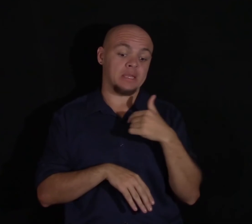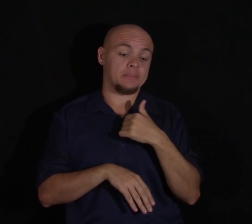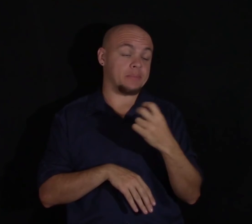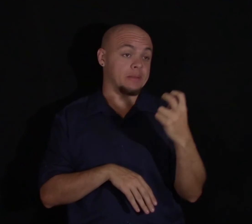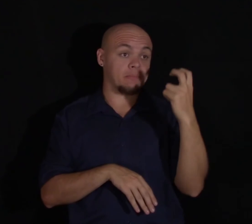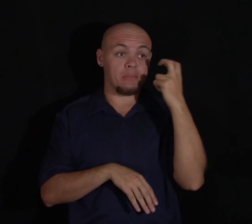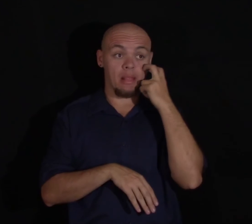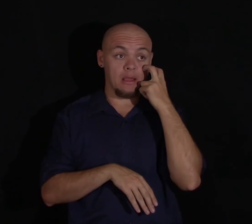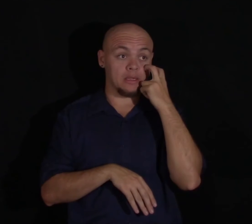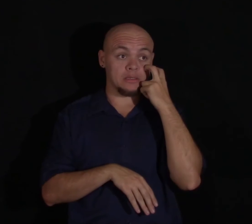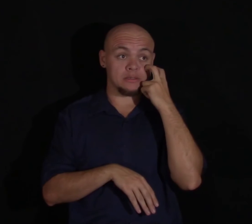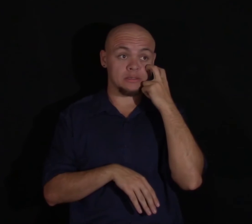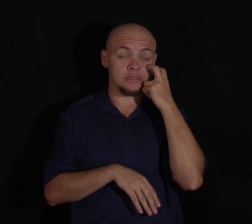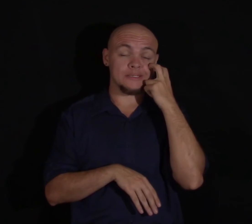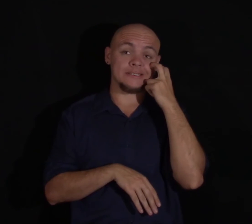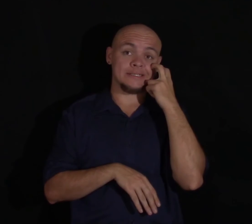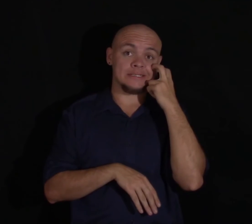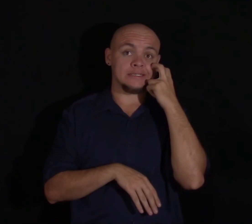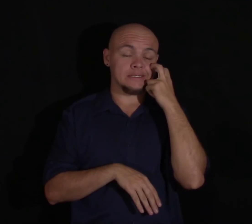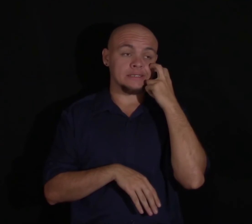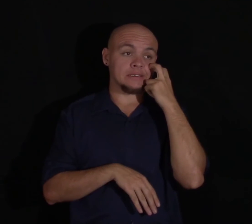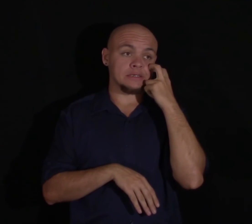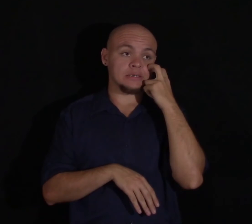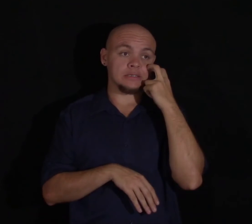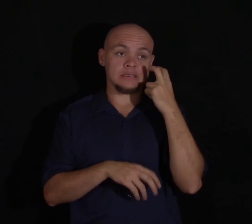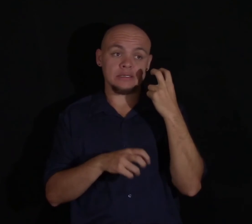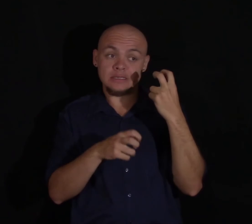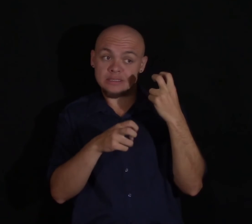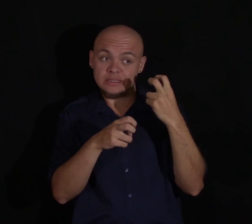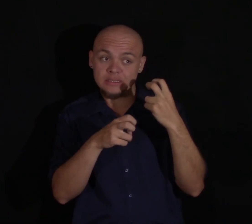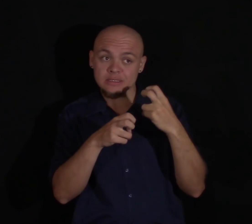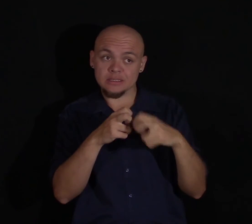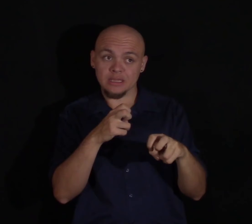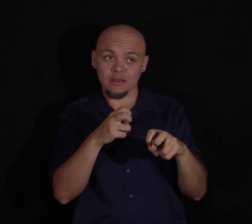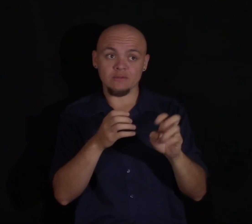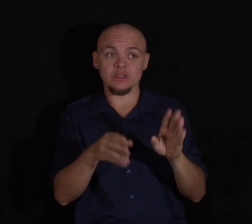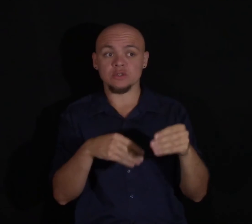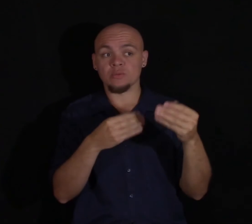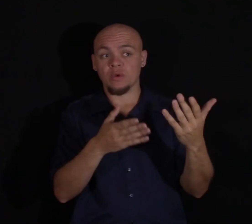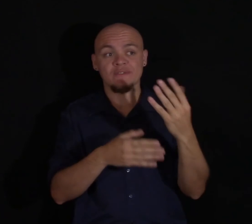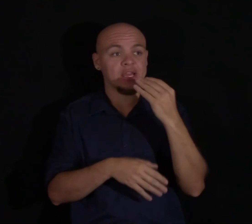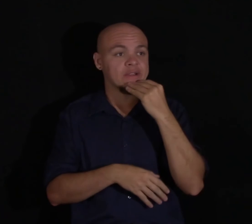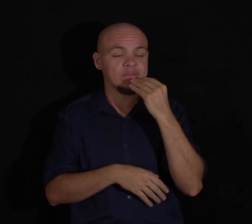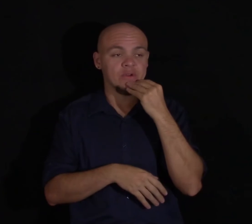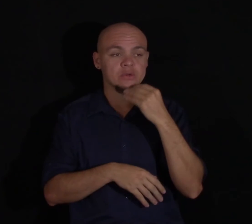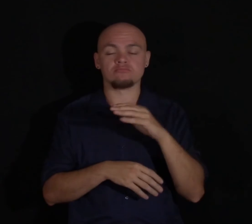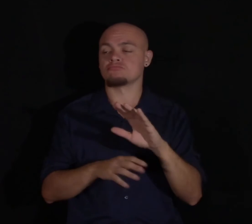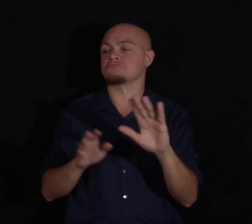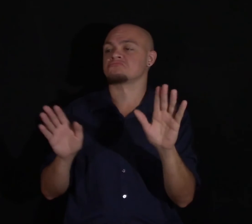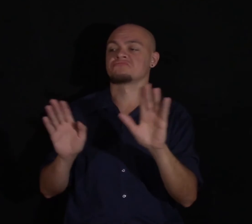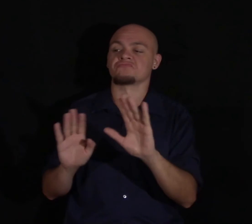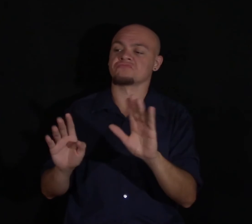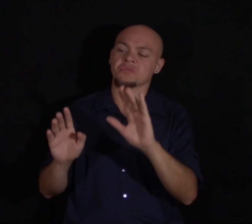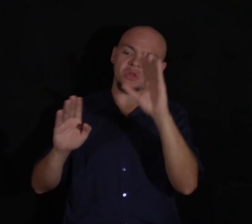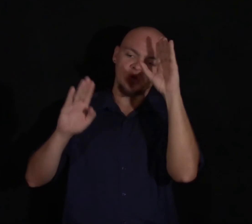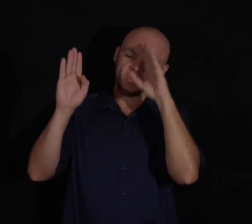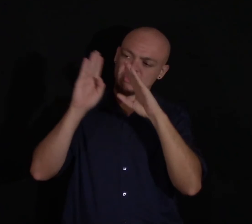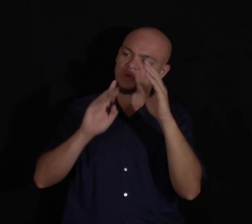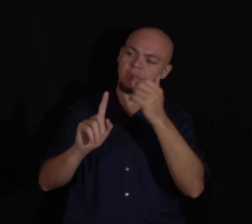I am afraid I shall find it difficult to procure food for you." "Do not trouble yourself, my kind